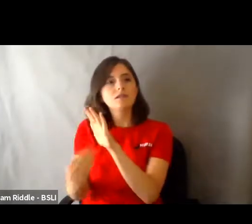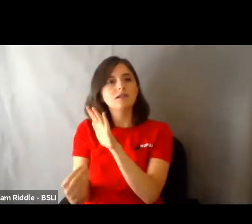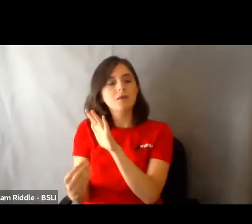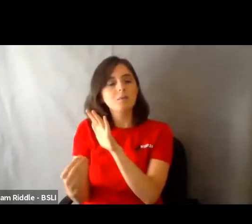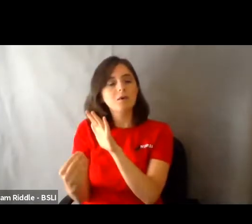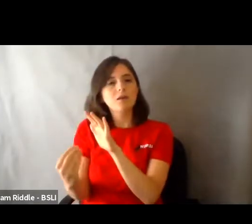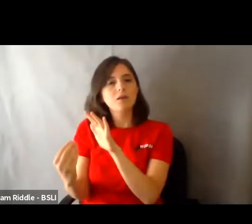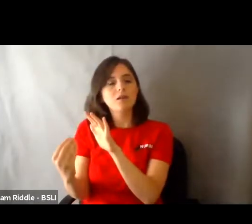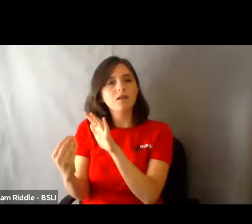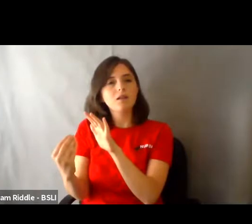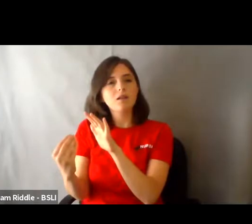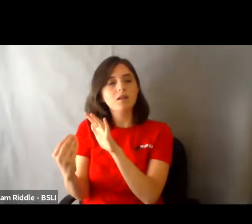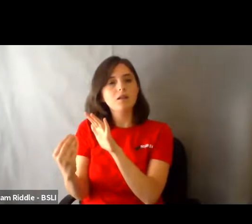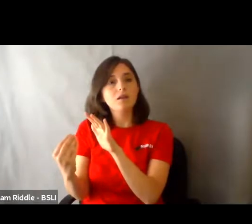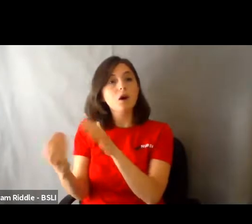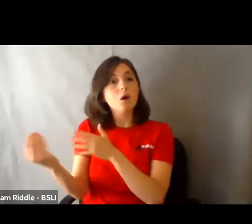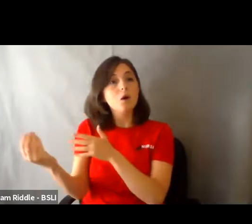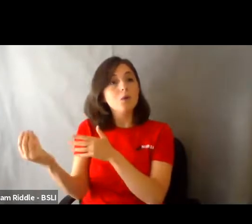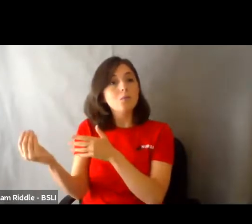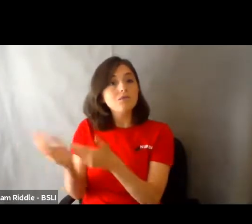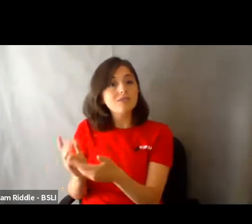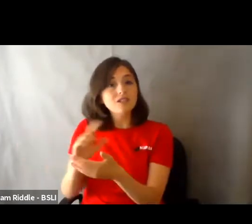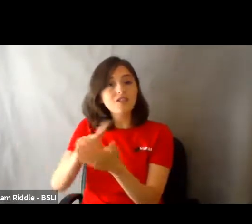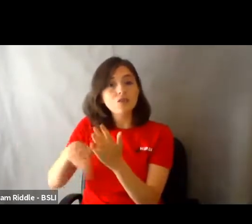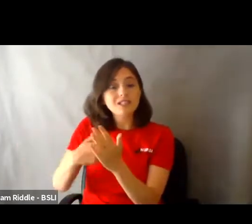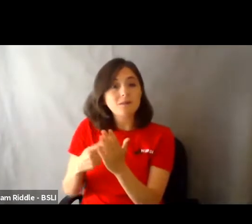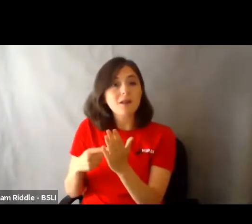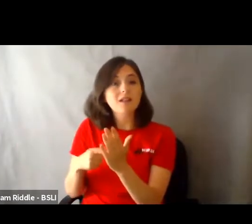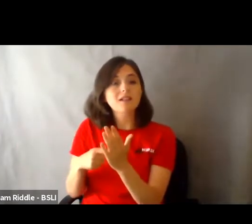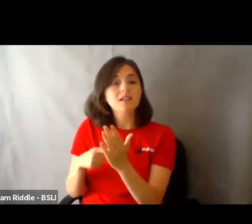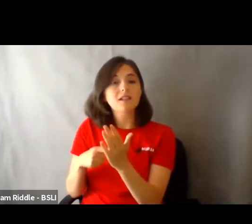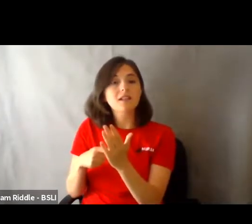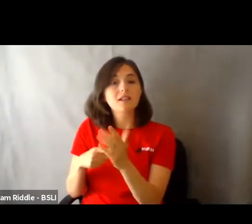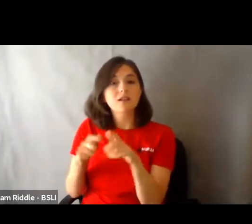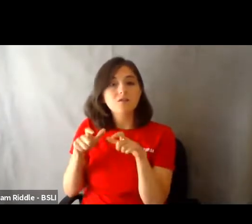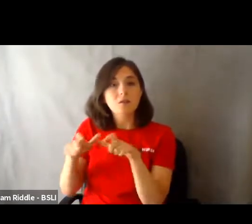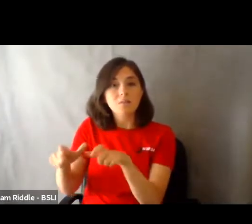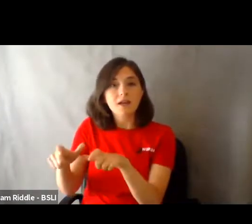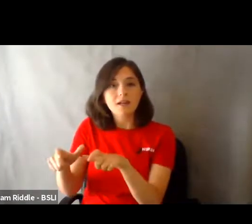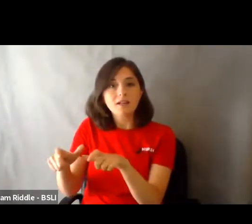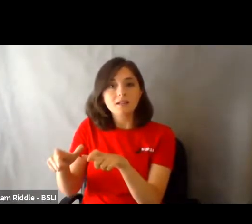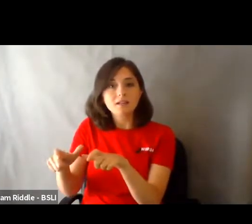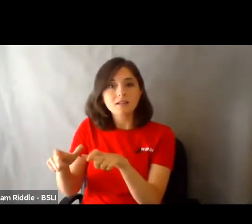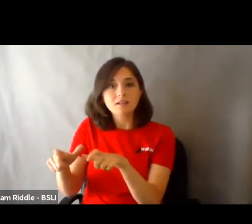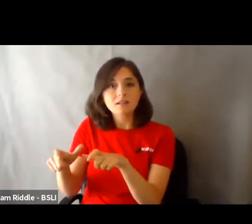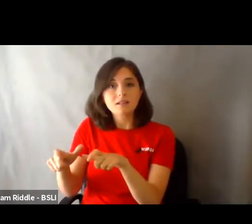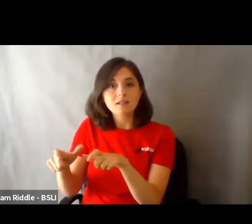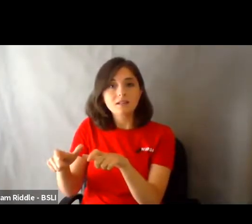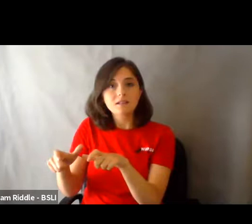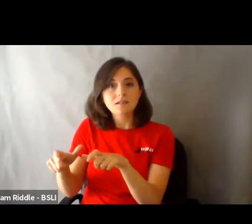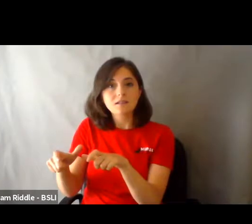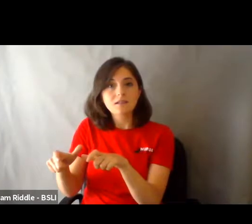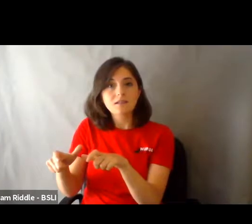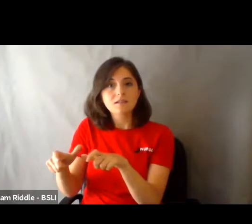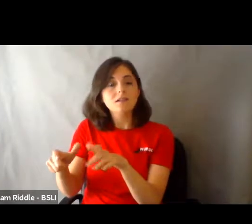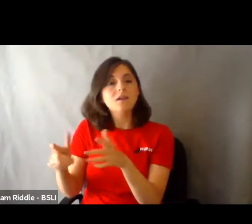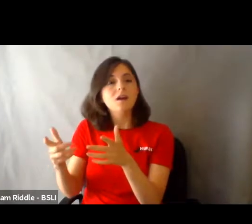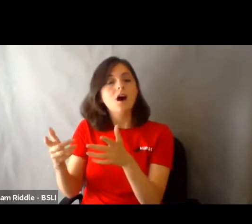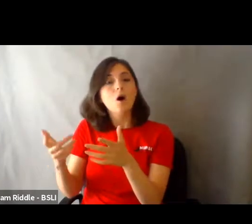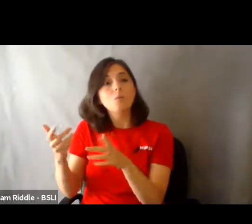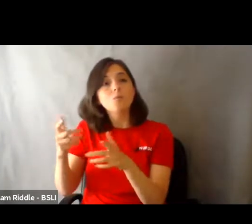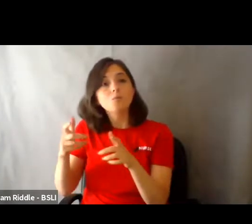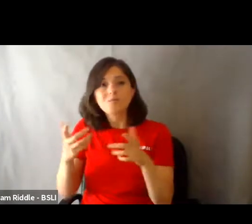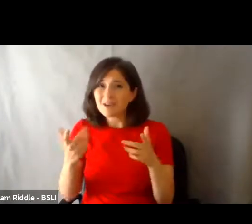being provision for disability remains, then why not cut to the chase and we'll just campaign and build